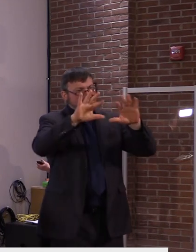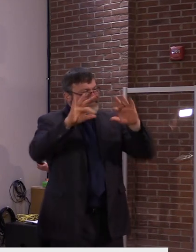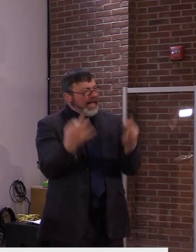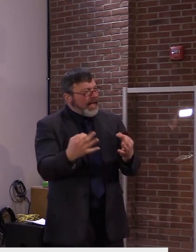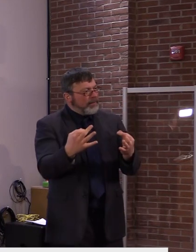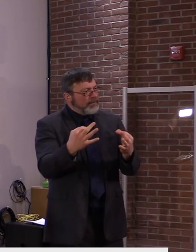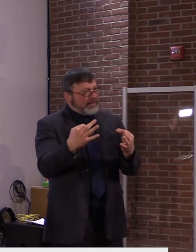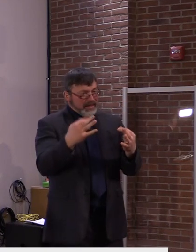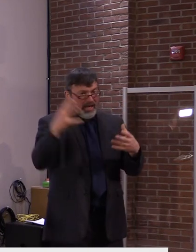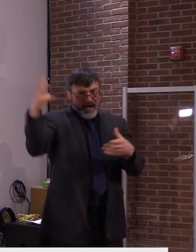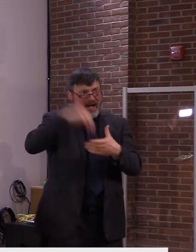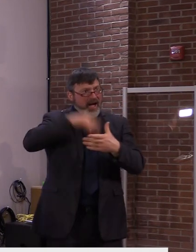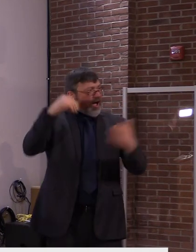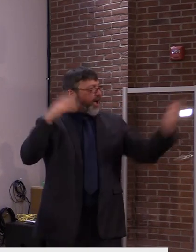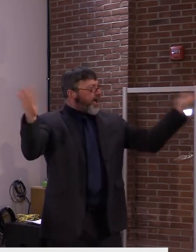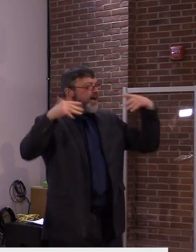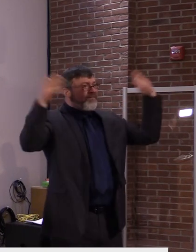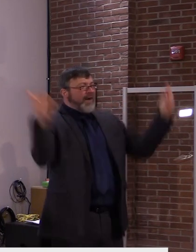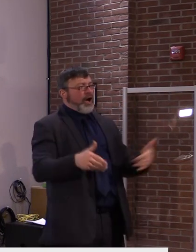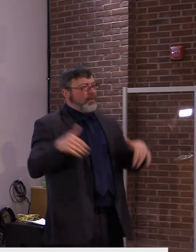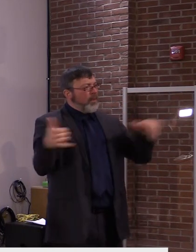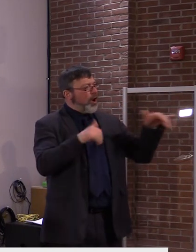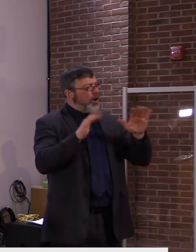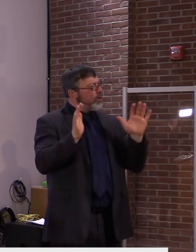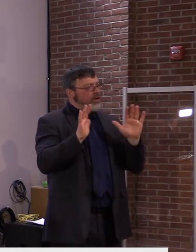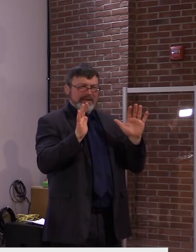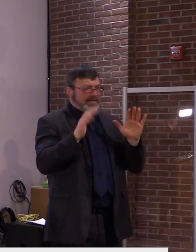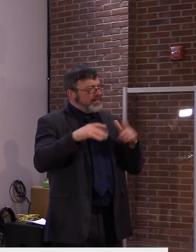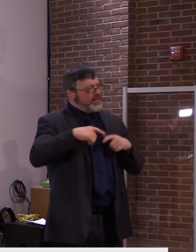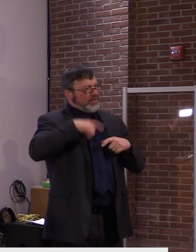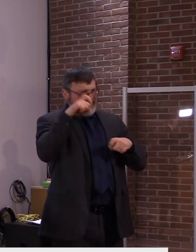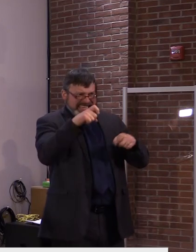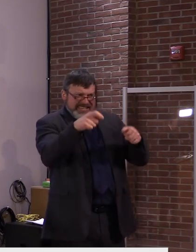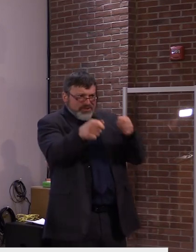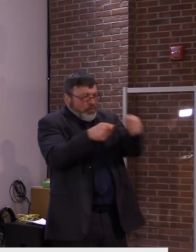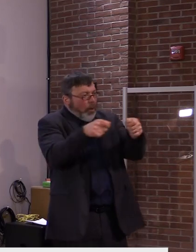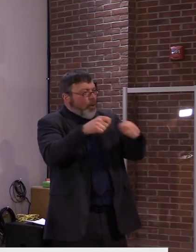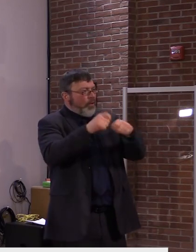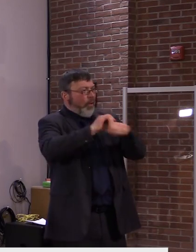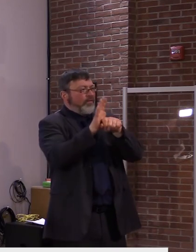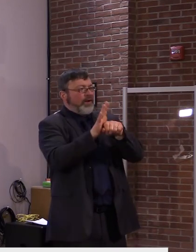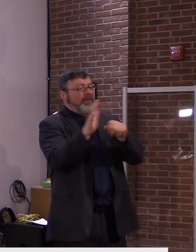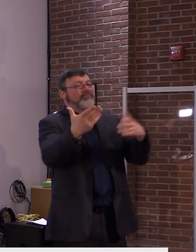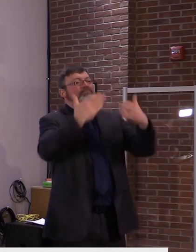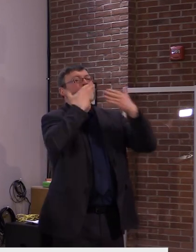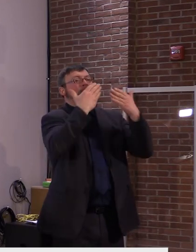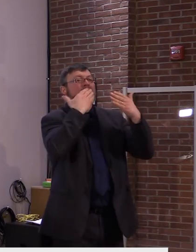some control on this and get through this holiday weekend. So again, thank you very much.